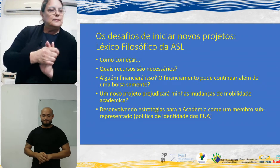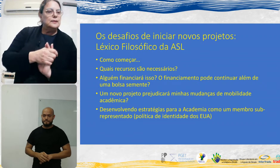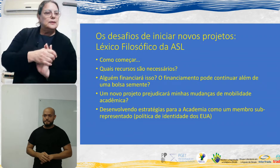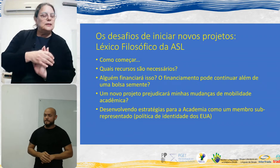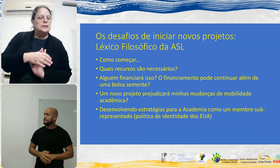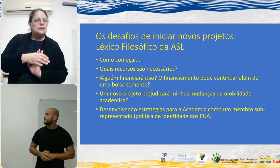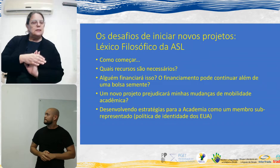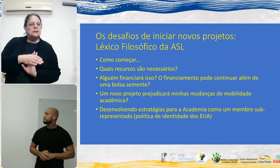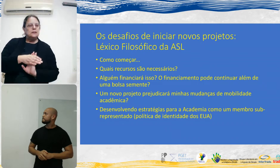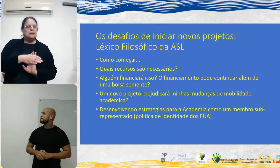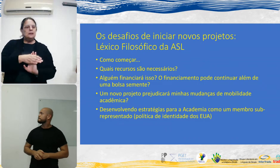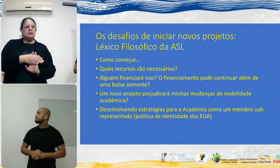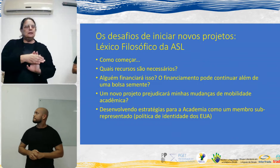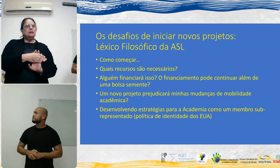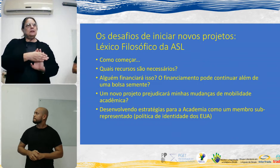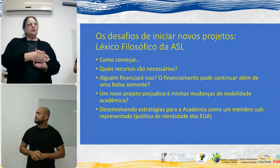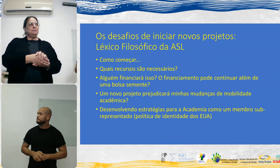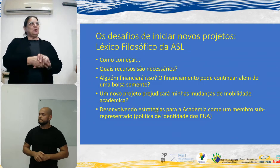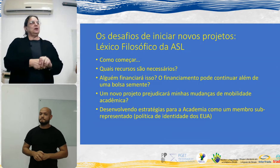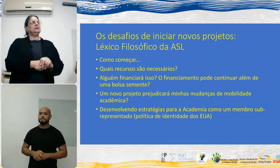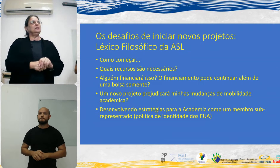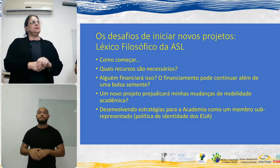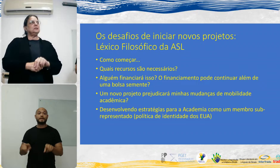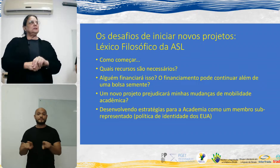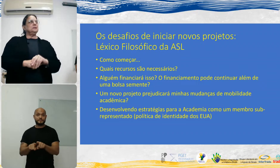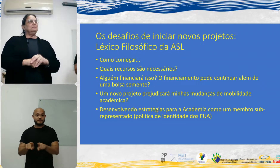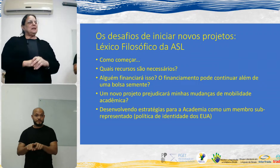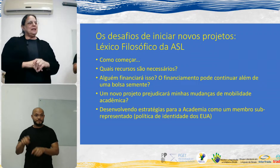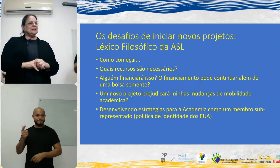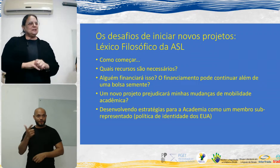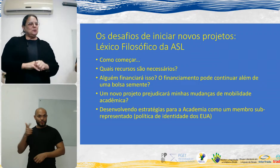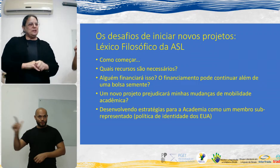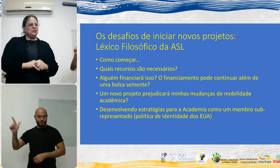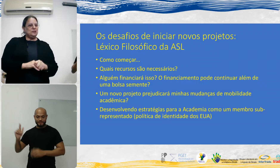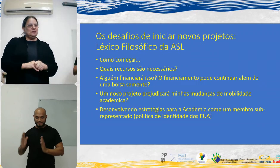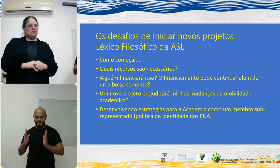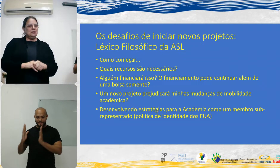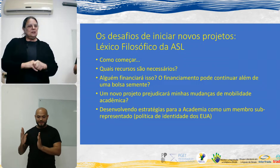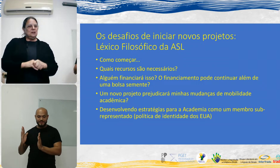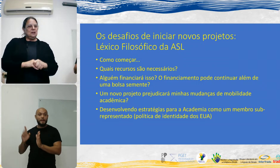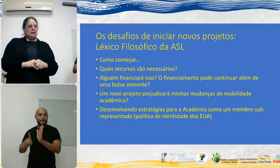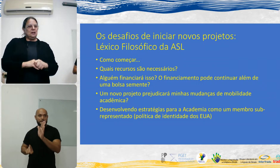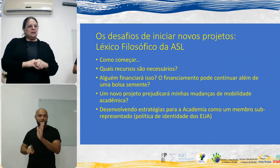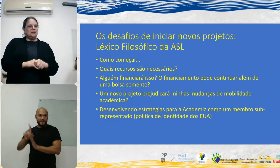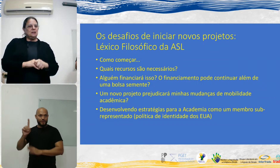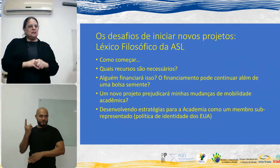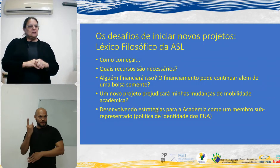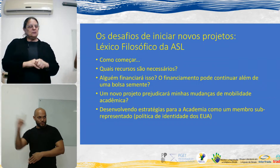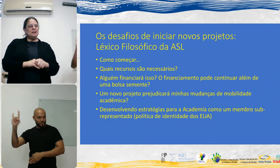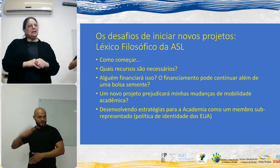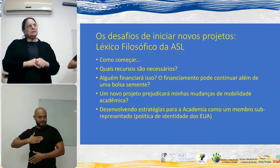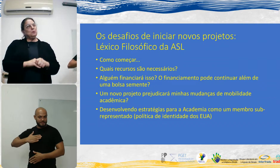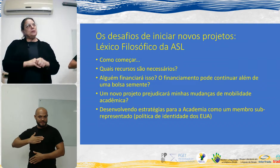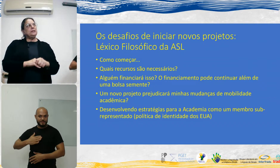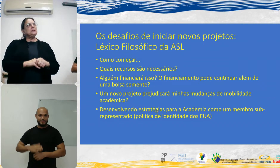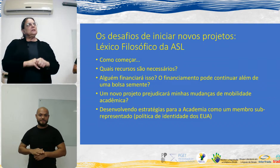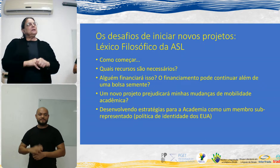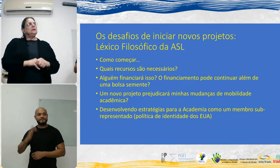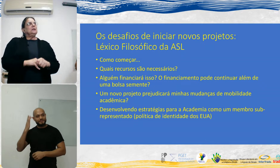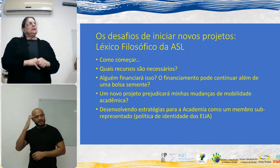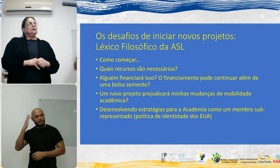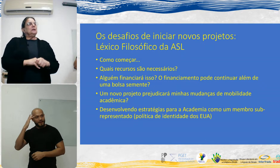And then the other part, this is my last question, and I think is my last